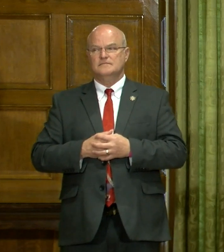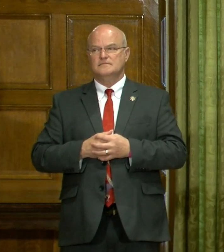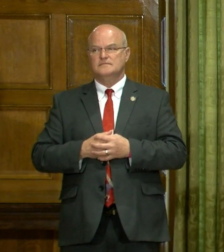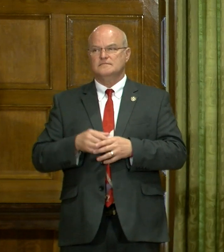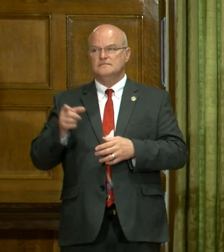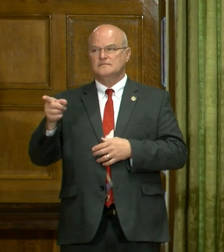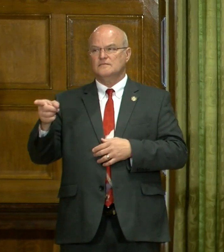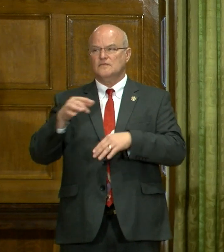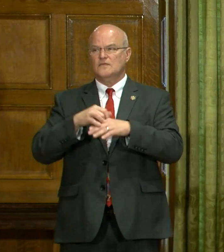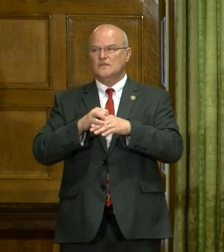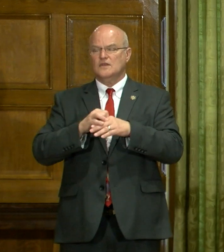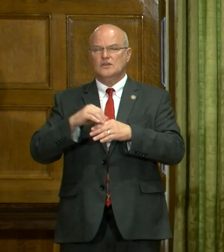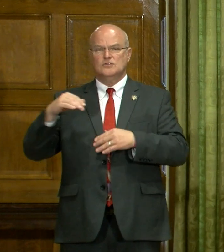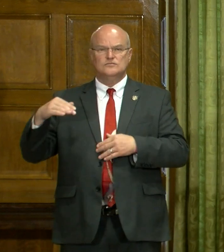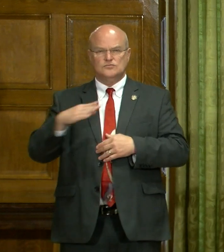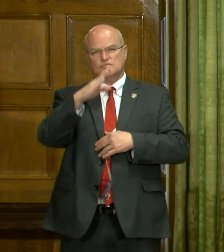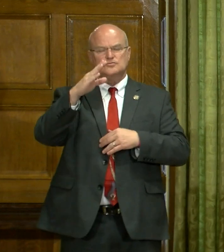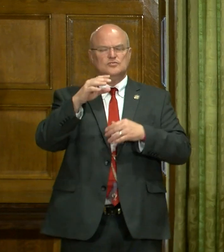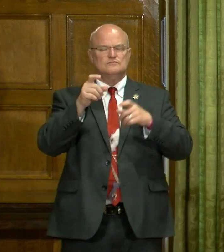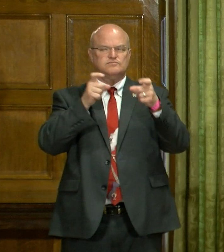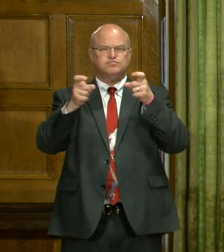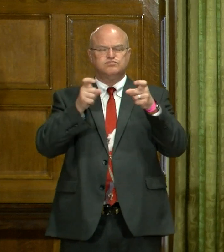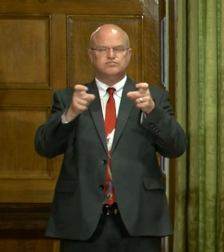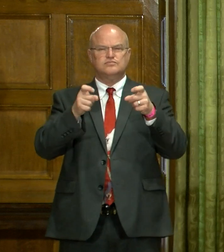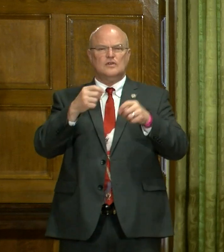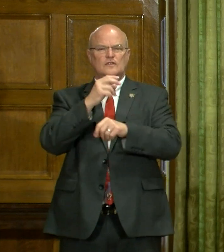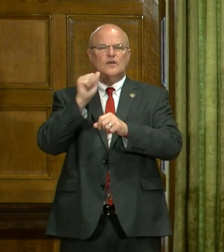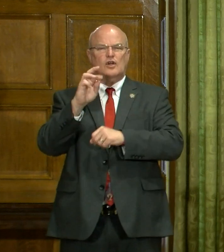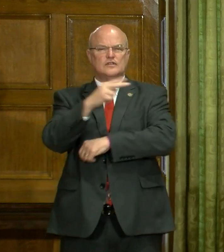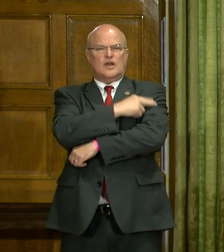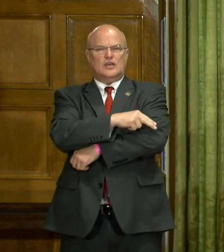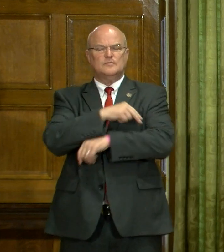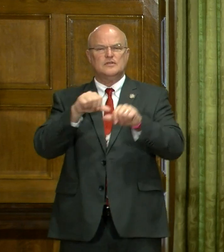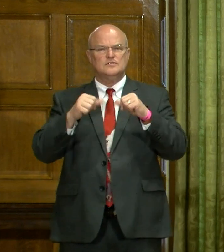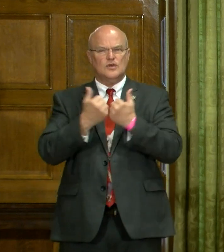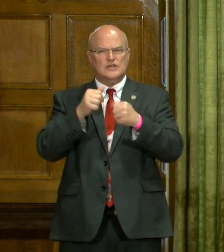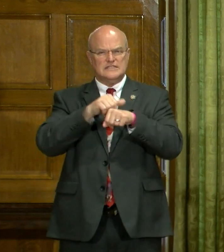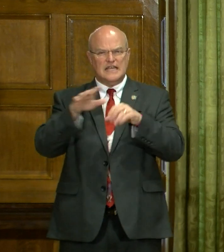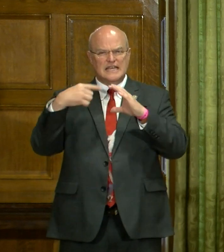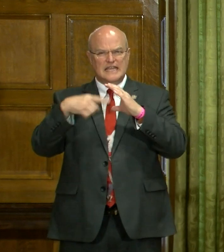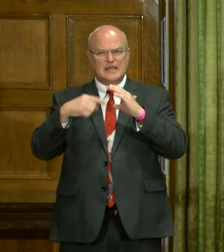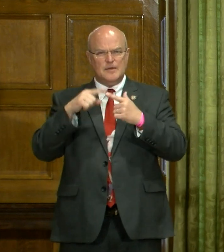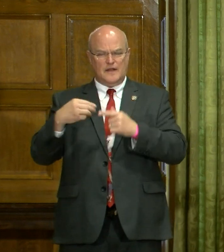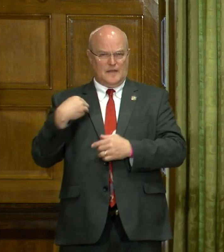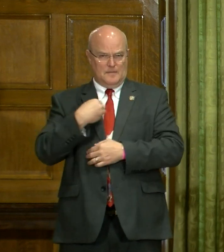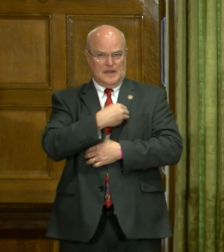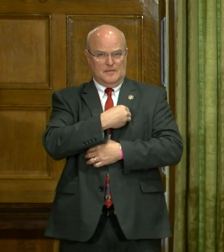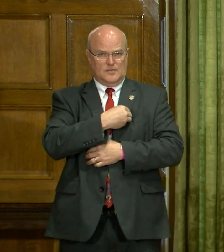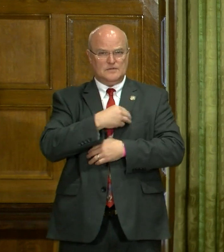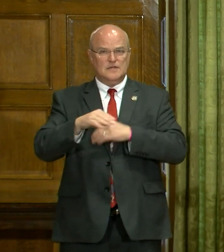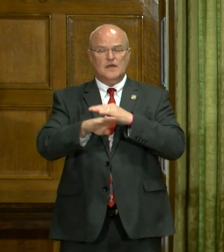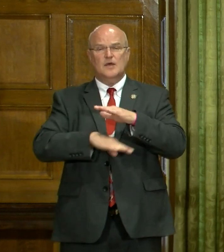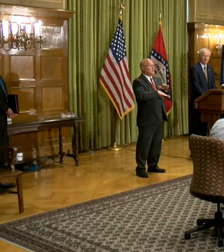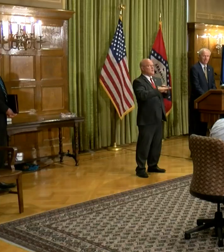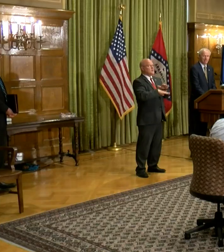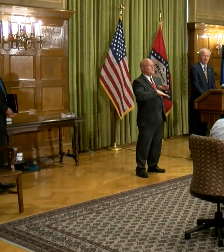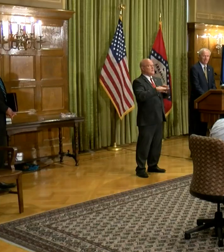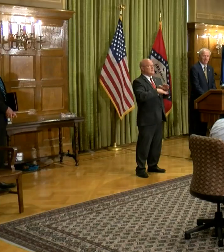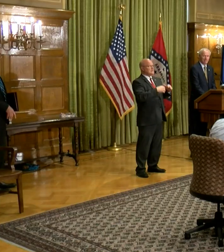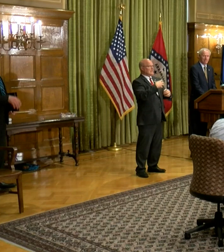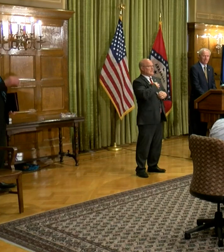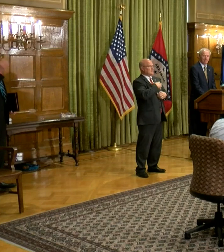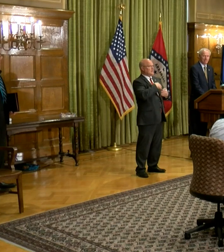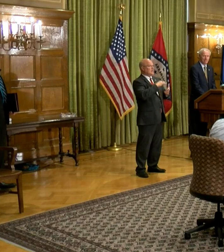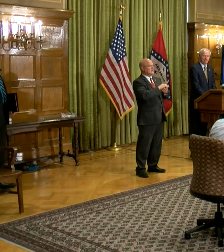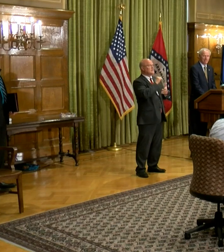On the surge campaign, the Arkansas Hospital Association sent out an email to their members basically